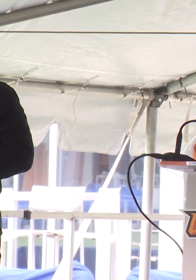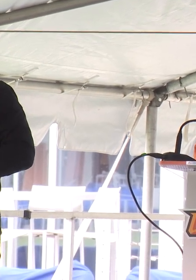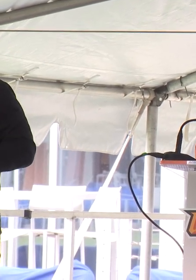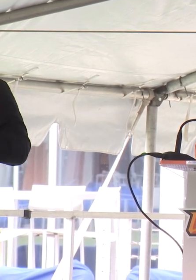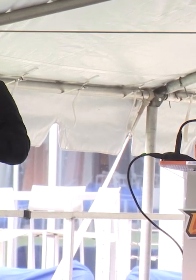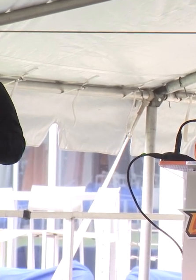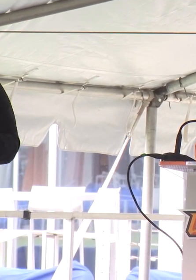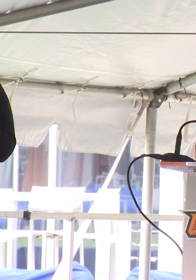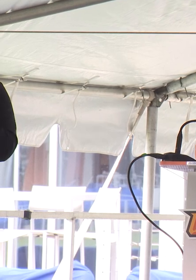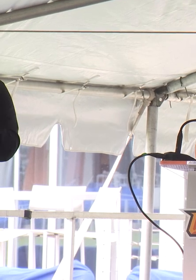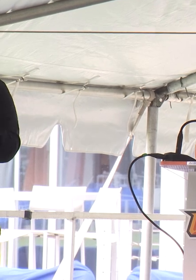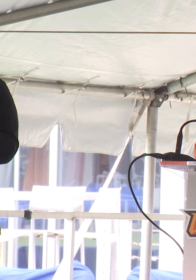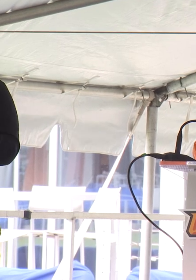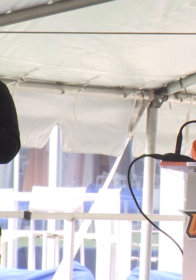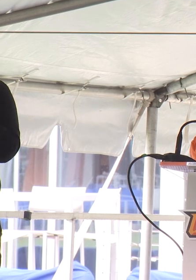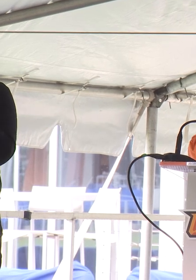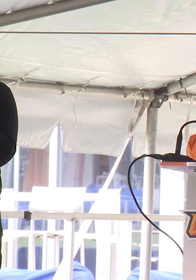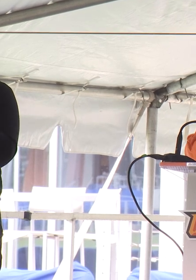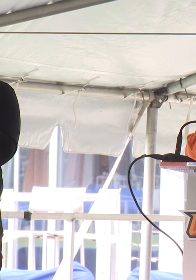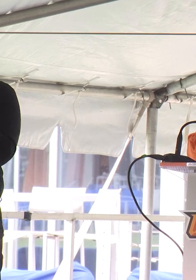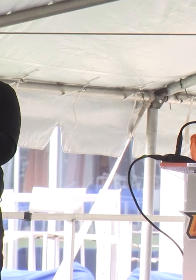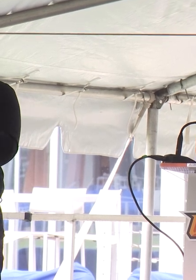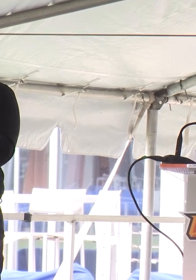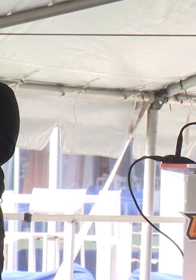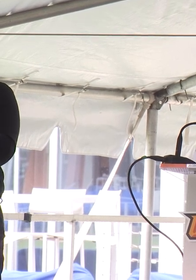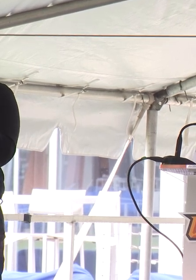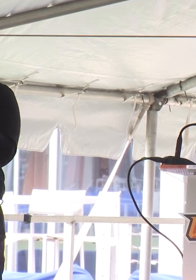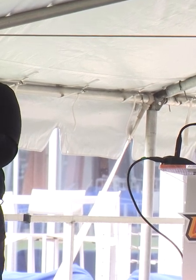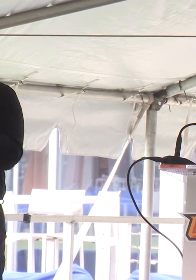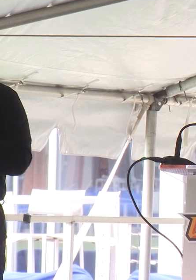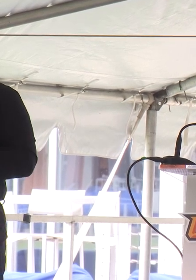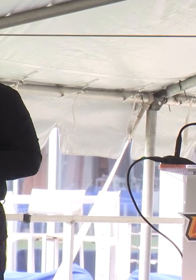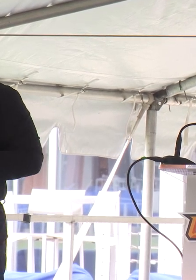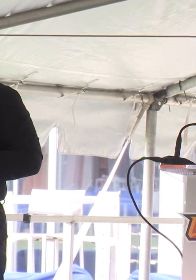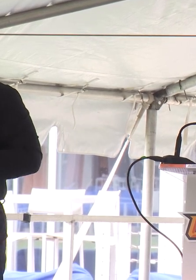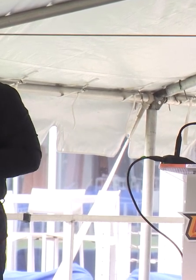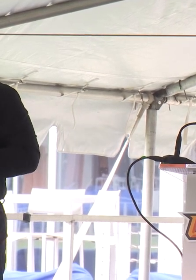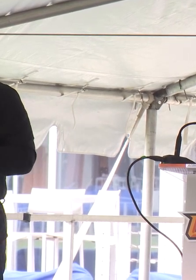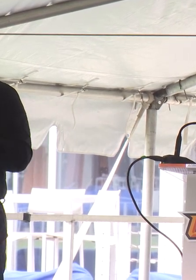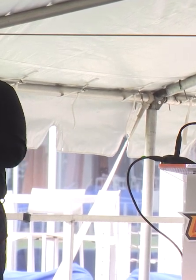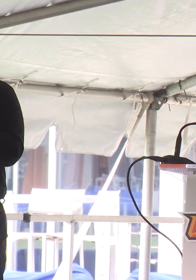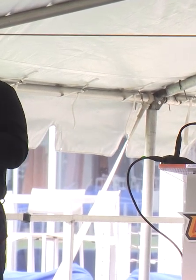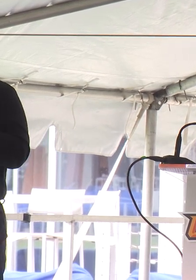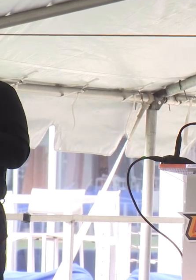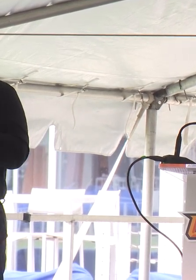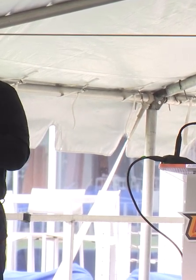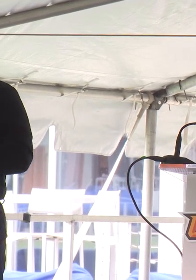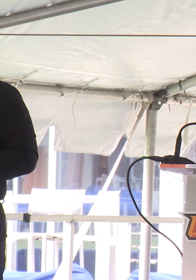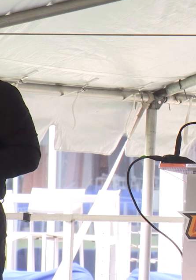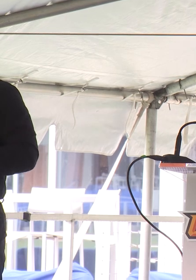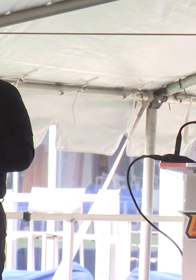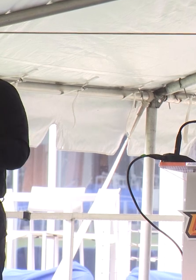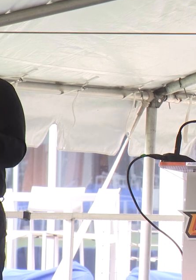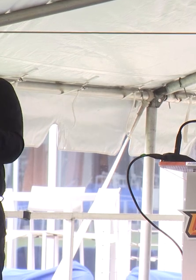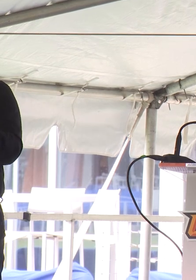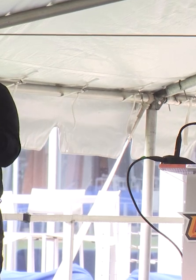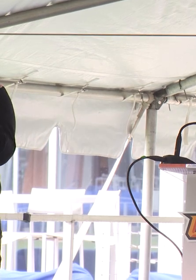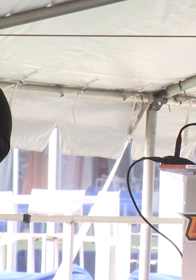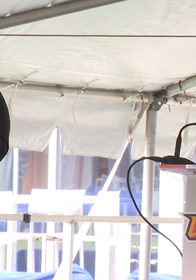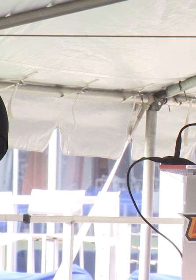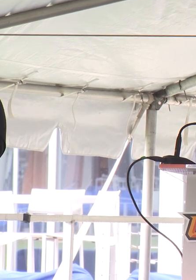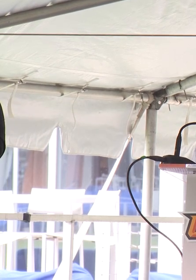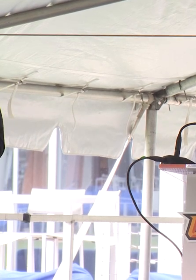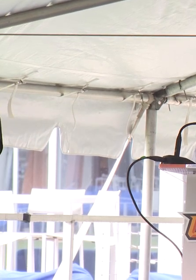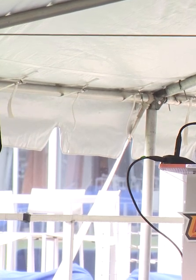These people have helped me so much in buying vehicles, and they're very helpful. I want to thank all of you,